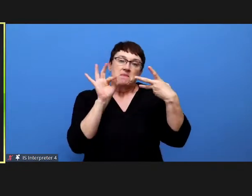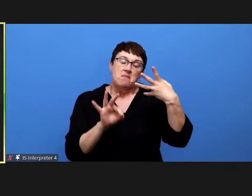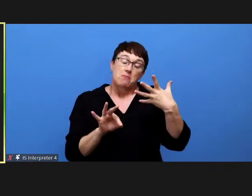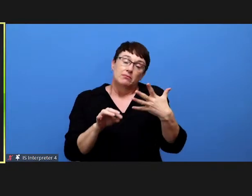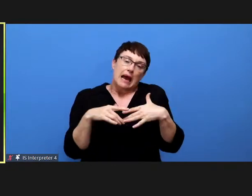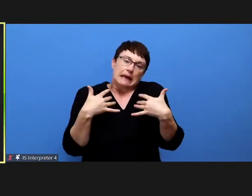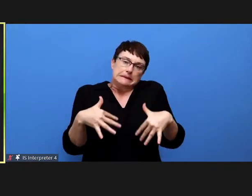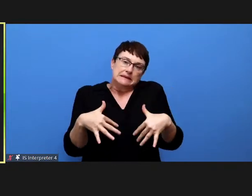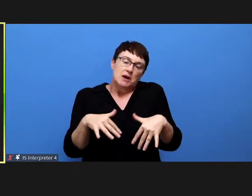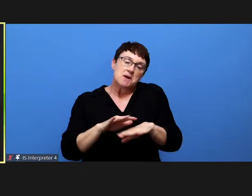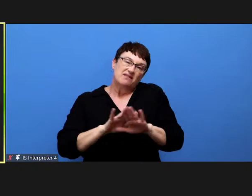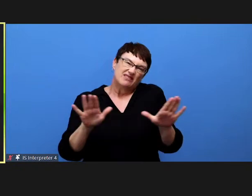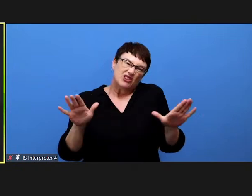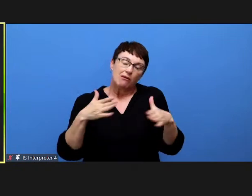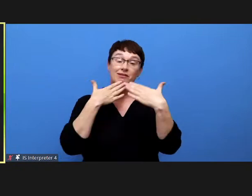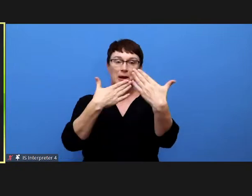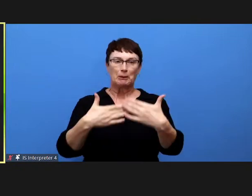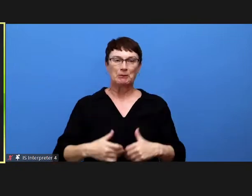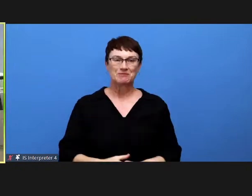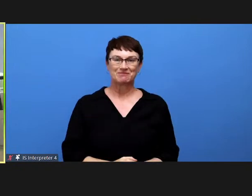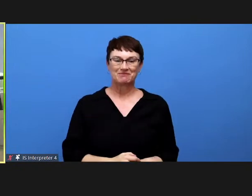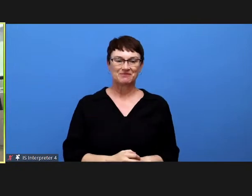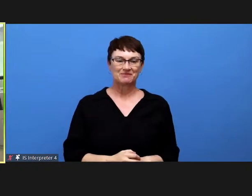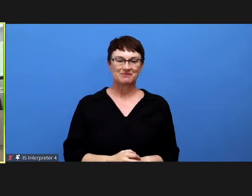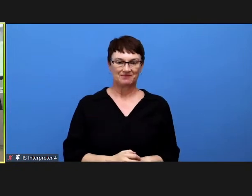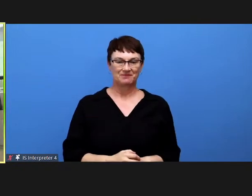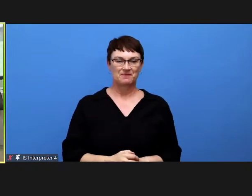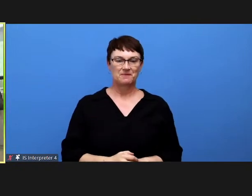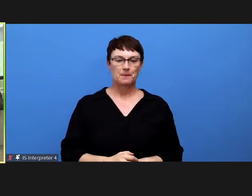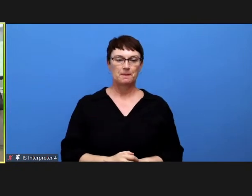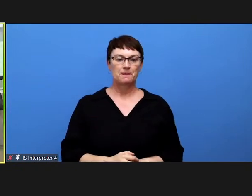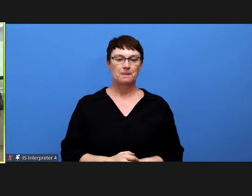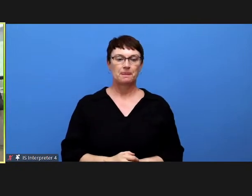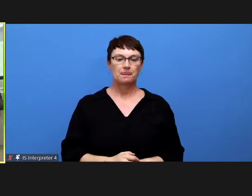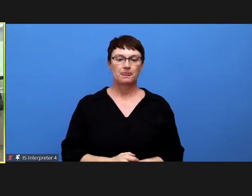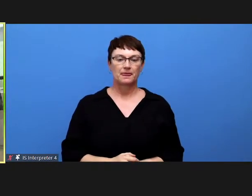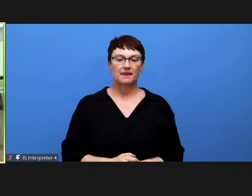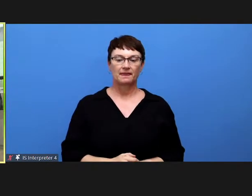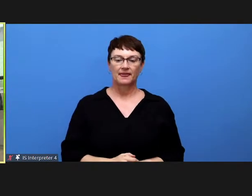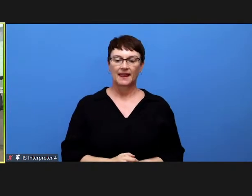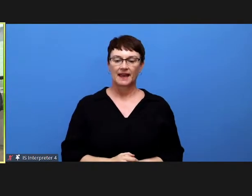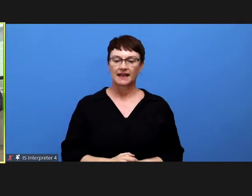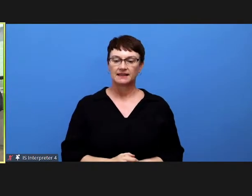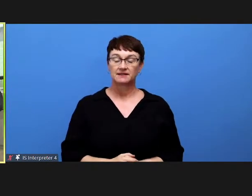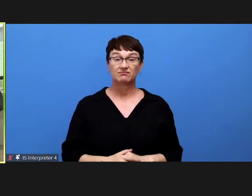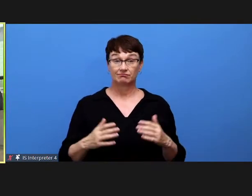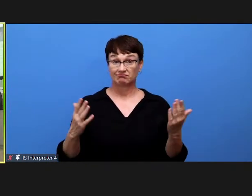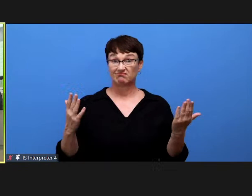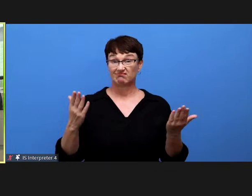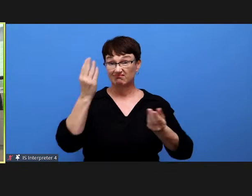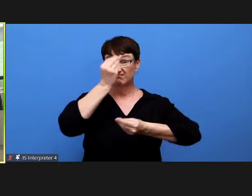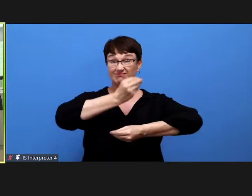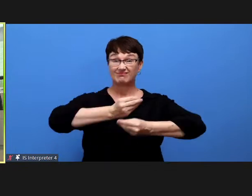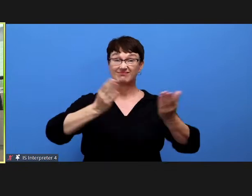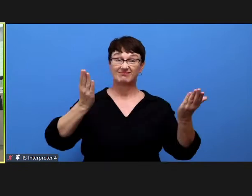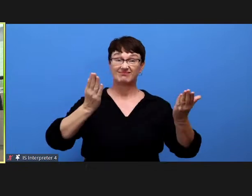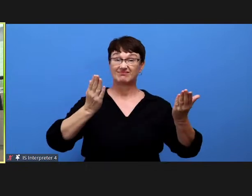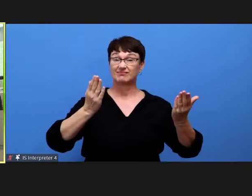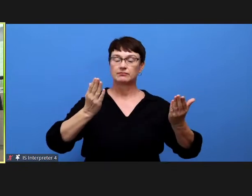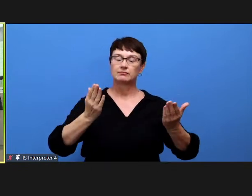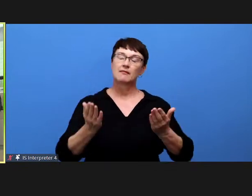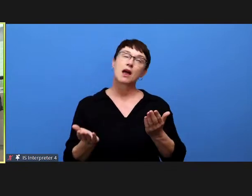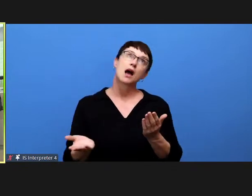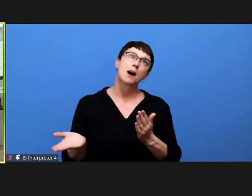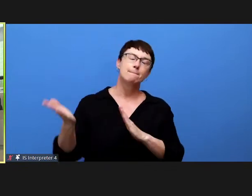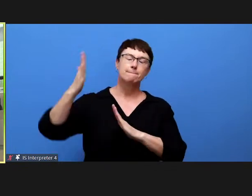much. So the voice is clear. We are talking about data and data